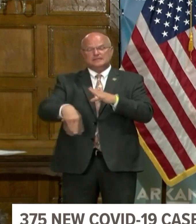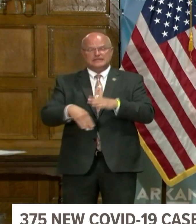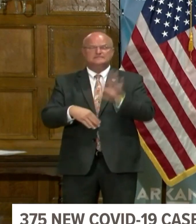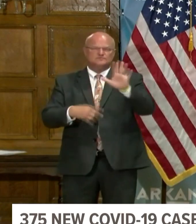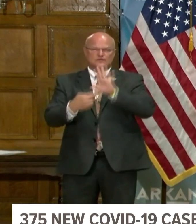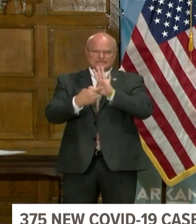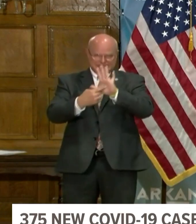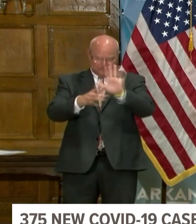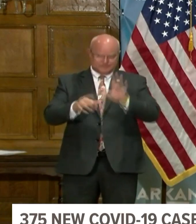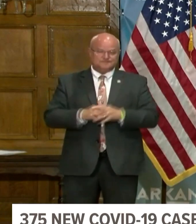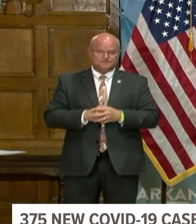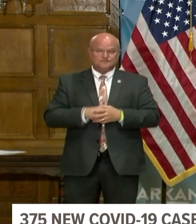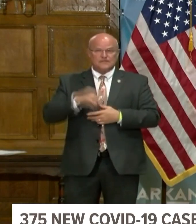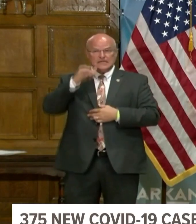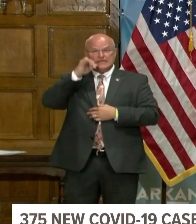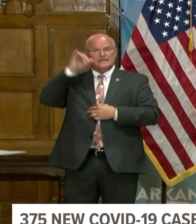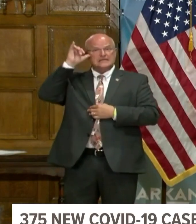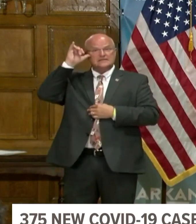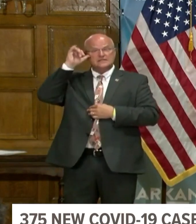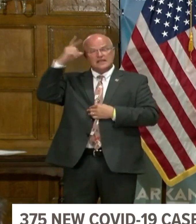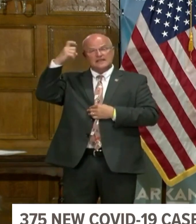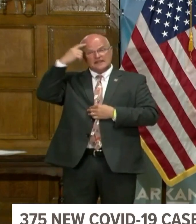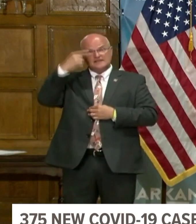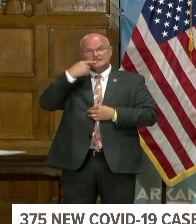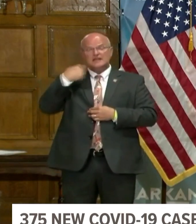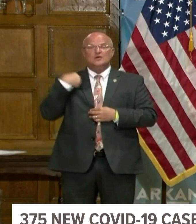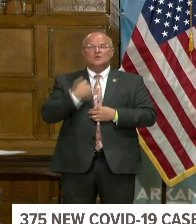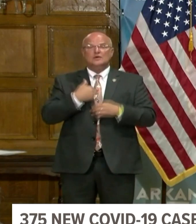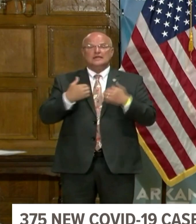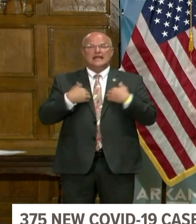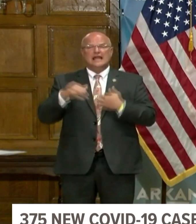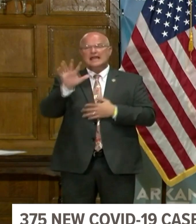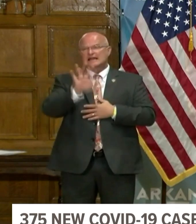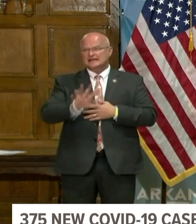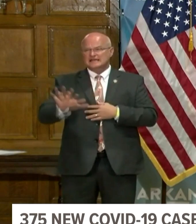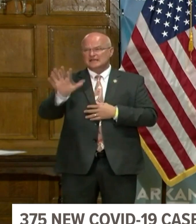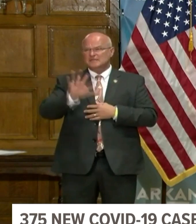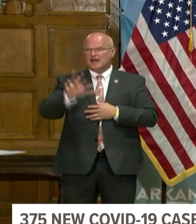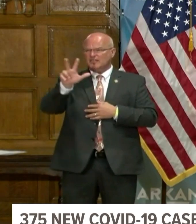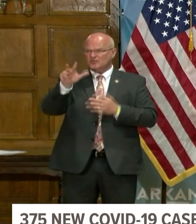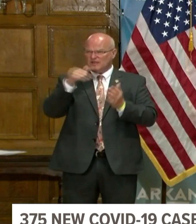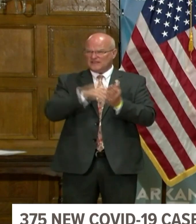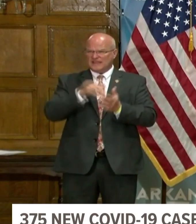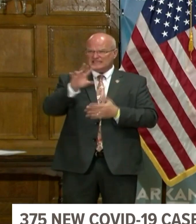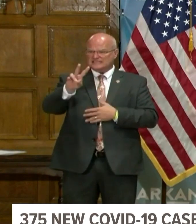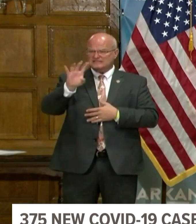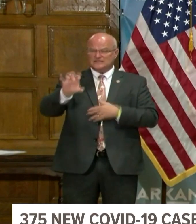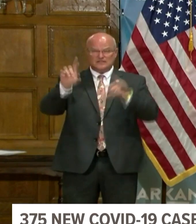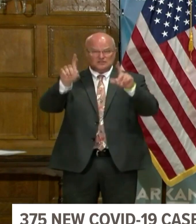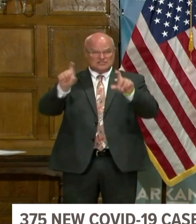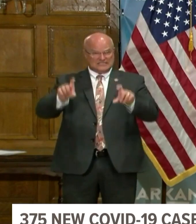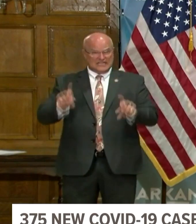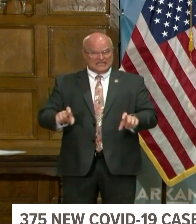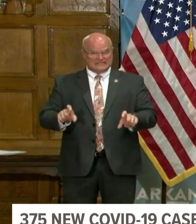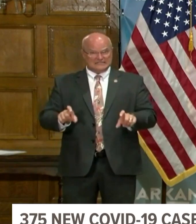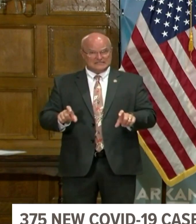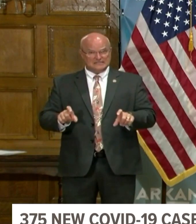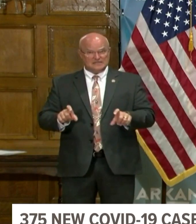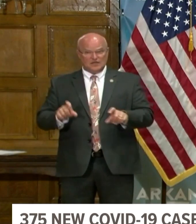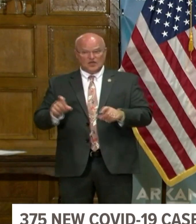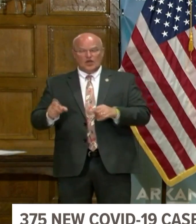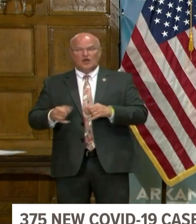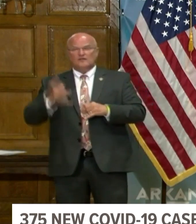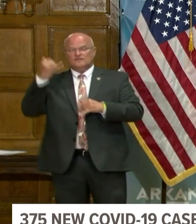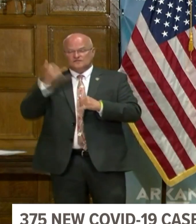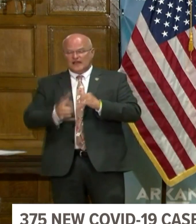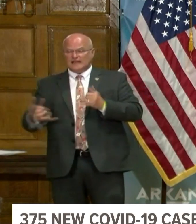As an example, yesterday the governor mentioned that we had about 3,700 tests. Well, when we finally